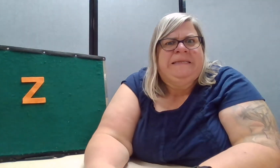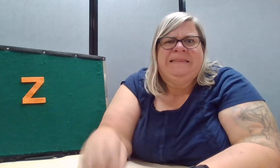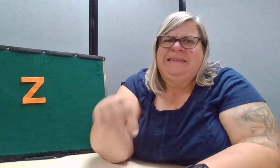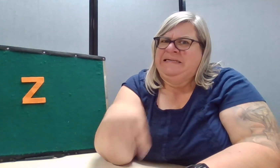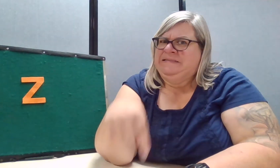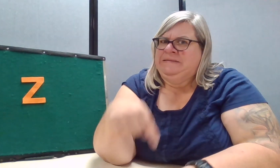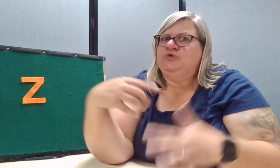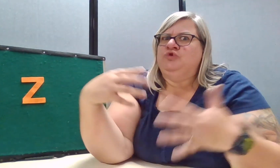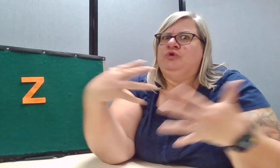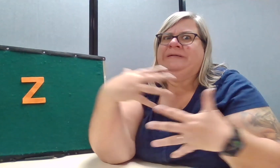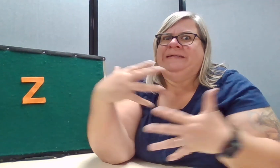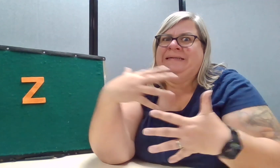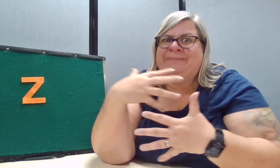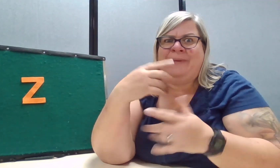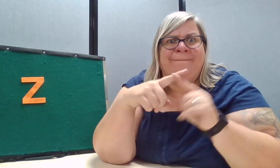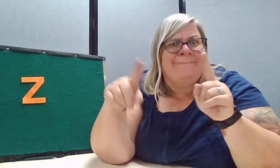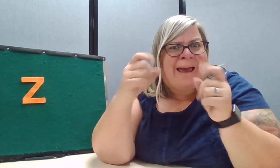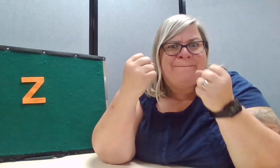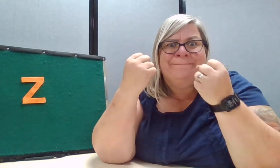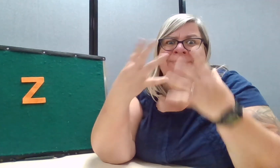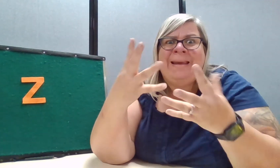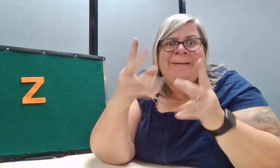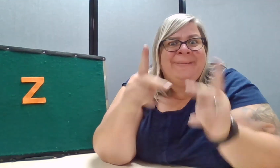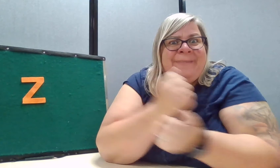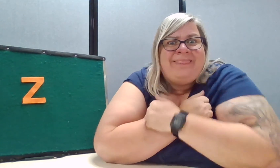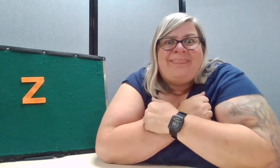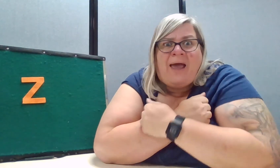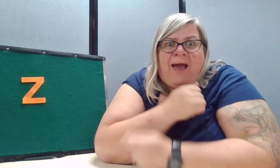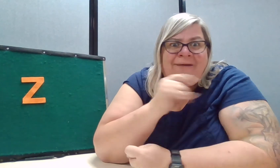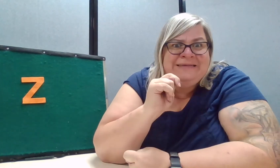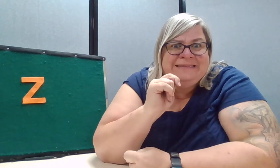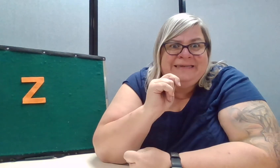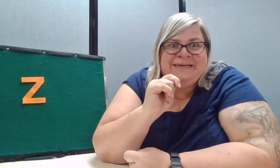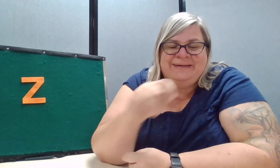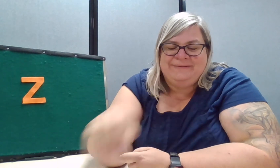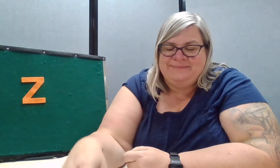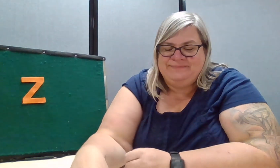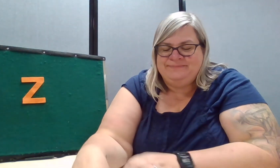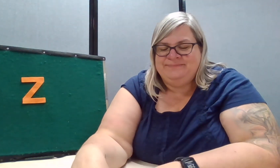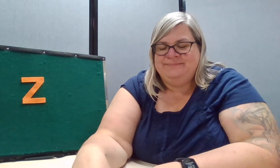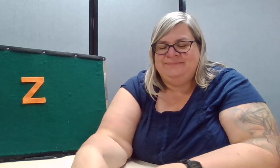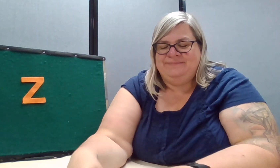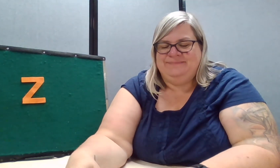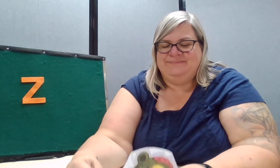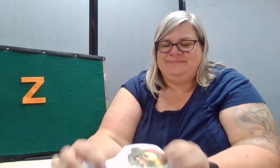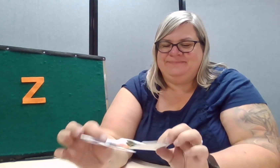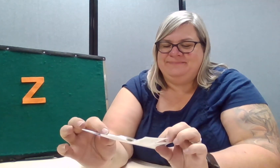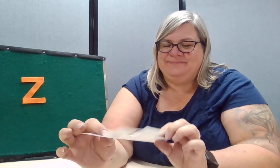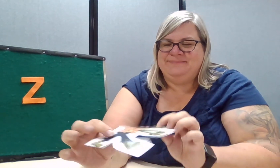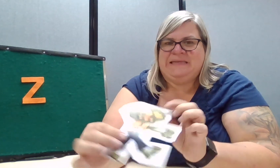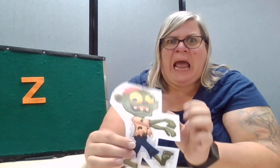Now this can be scary, but a lot of people love it. It's